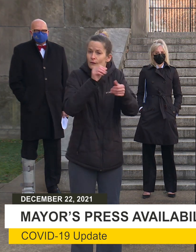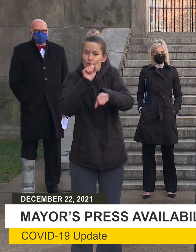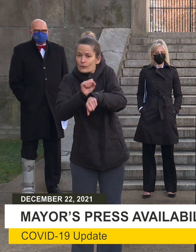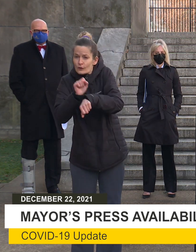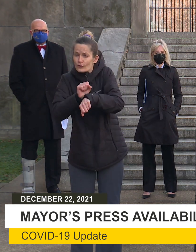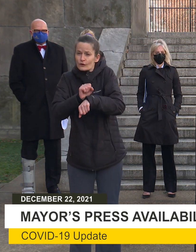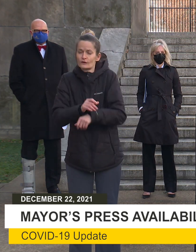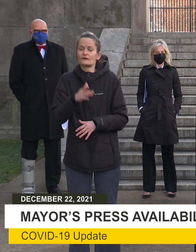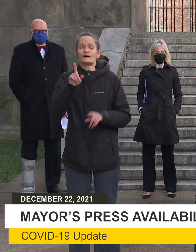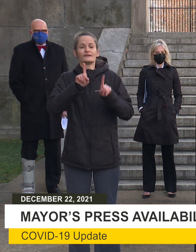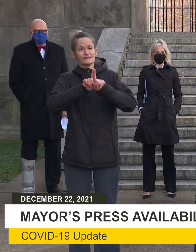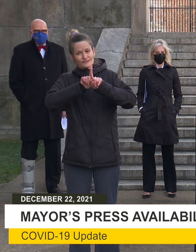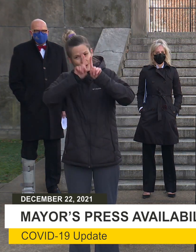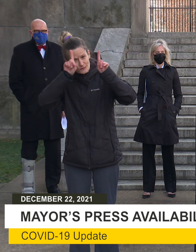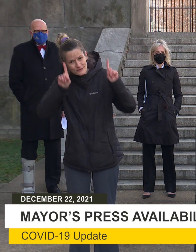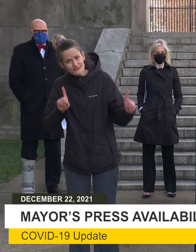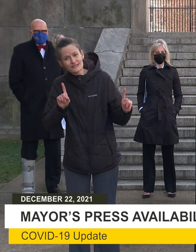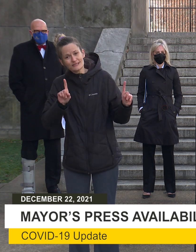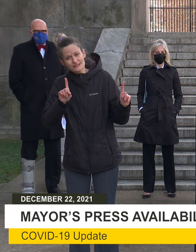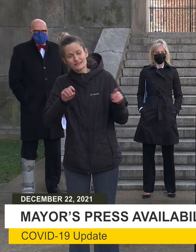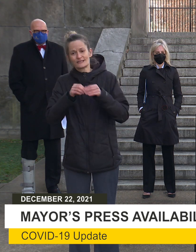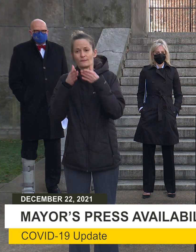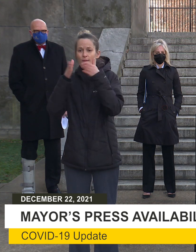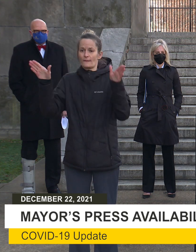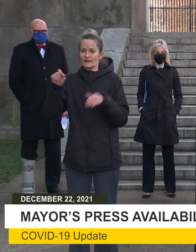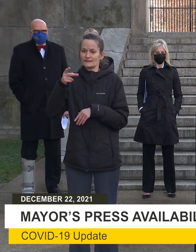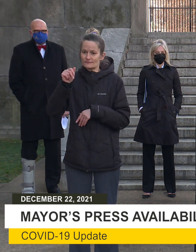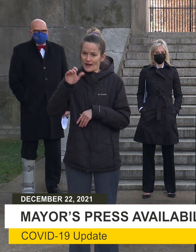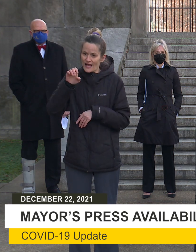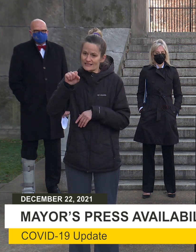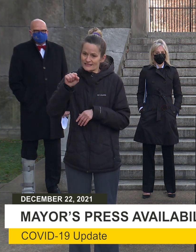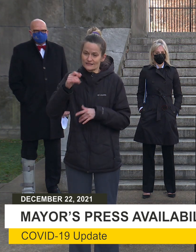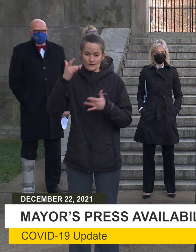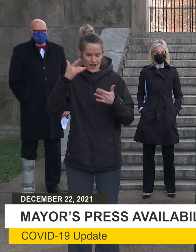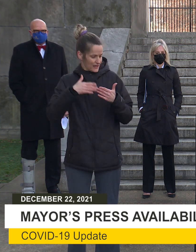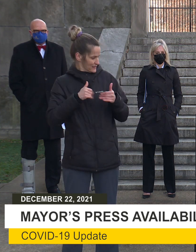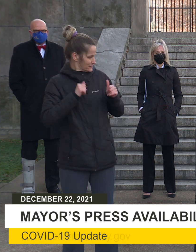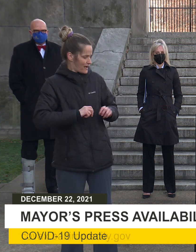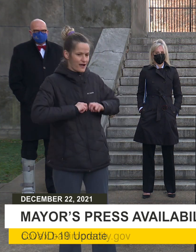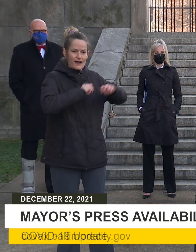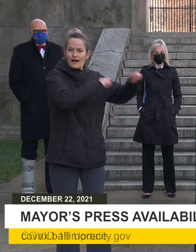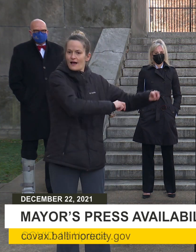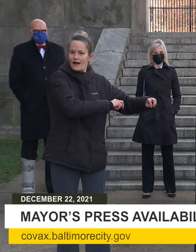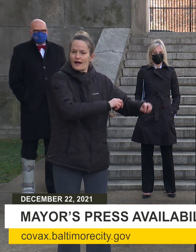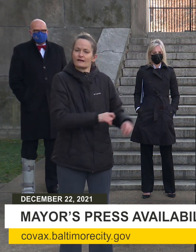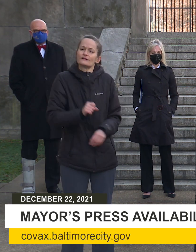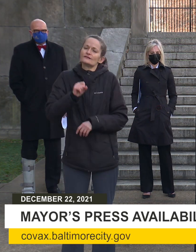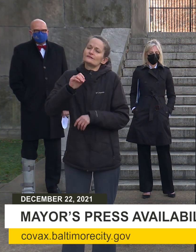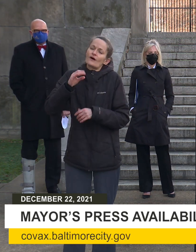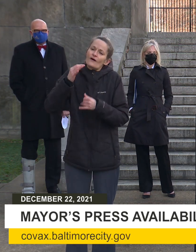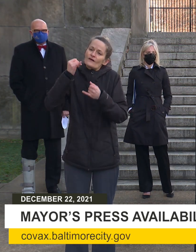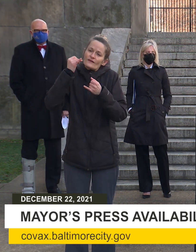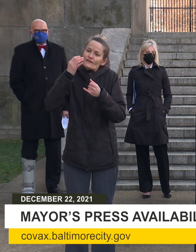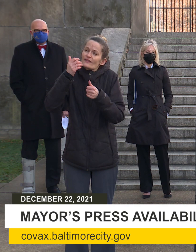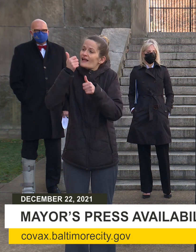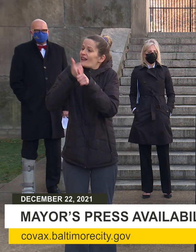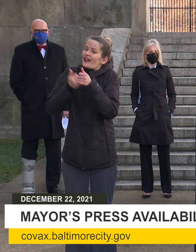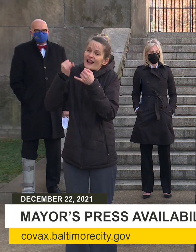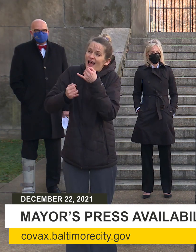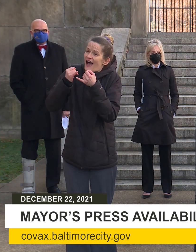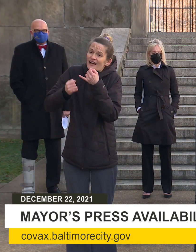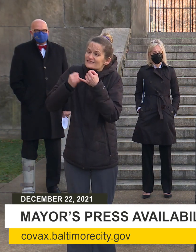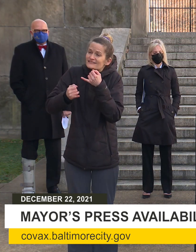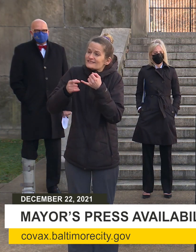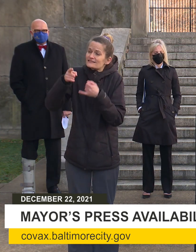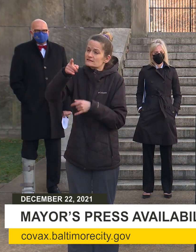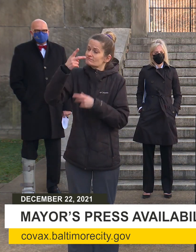this virus moves very easily between us indoors. And last, avoid large gatherings, even over the holidays. I